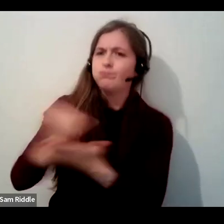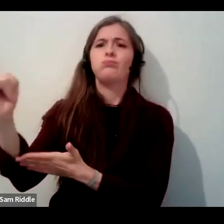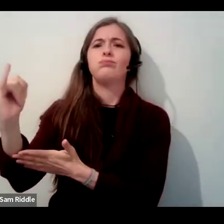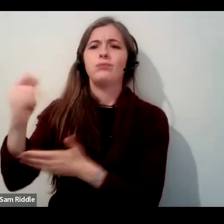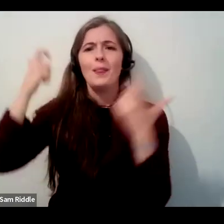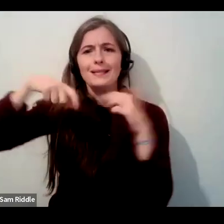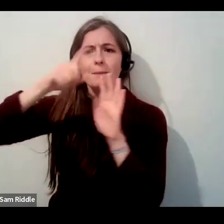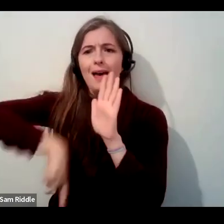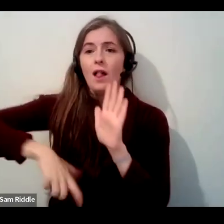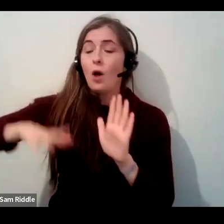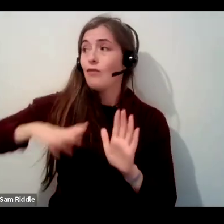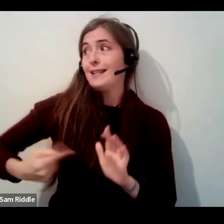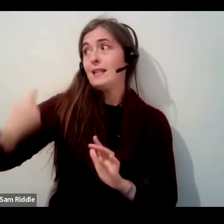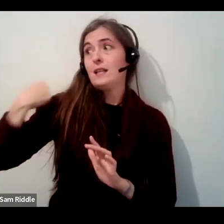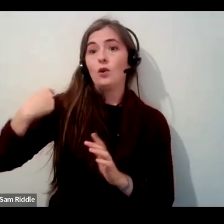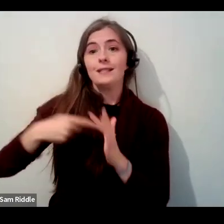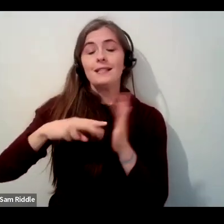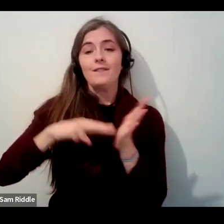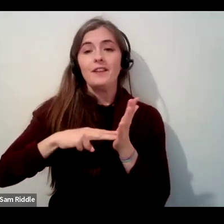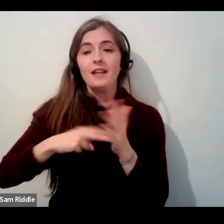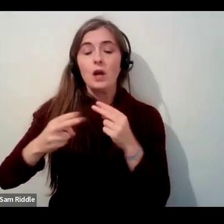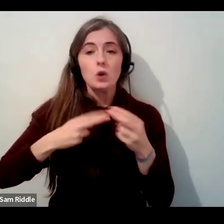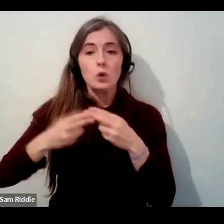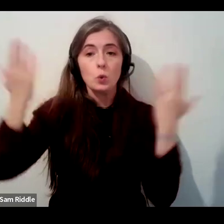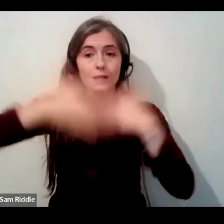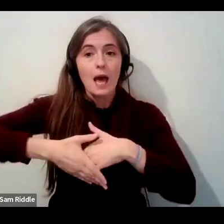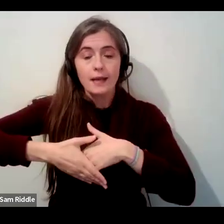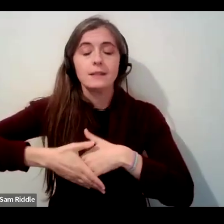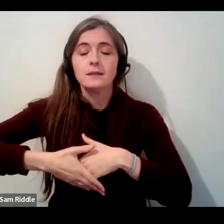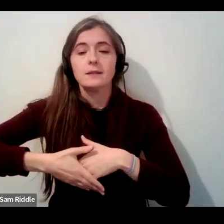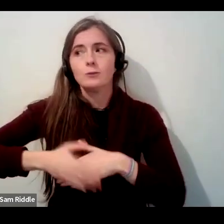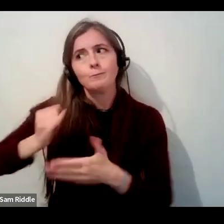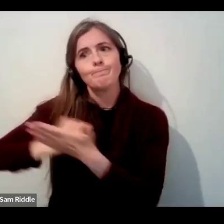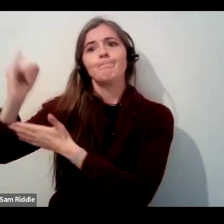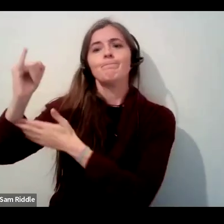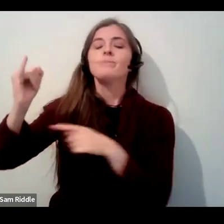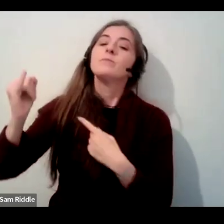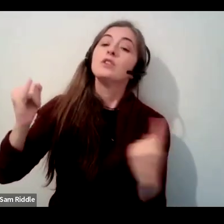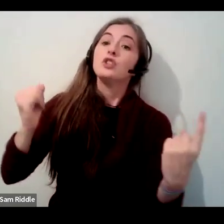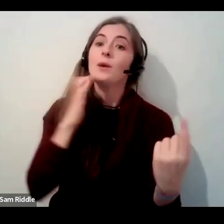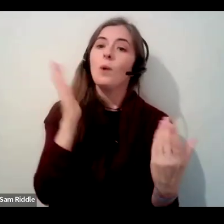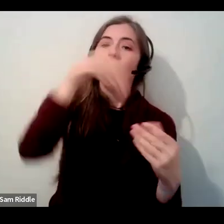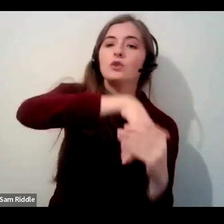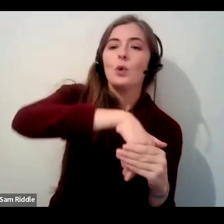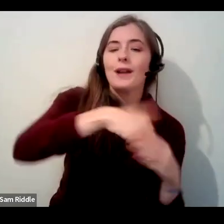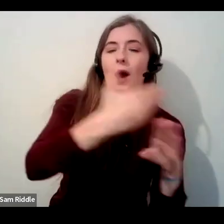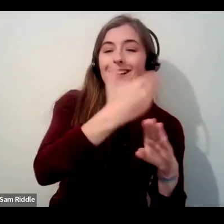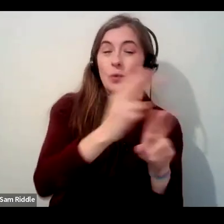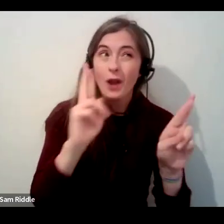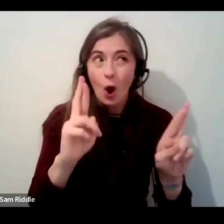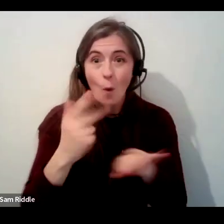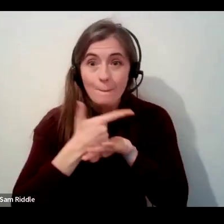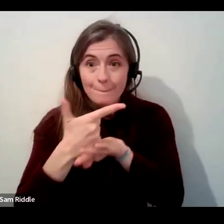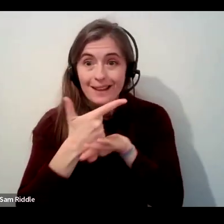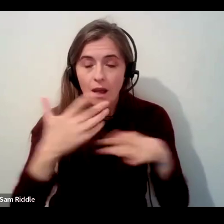been on Newsnight, and she is going to come to our action. And by doing that, we hope to get lots of media